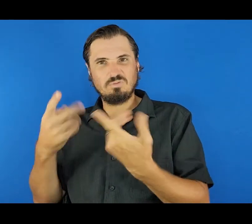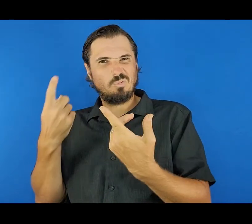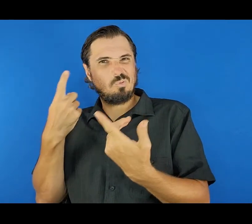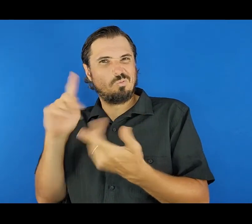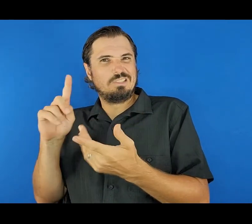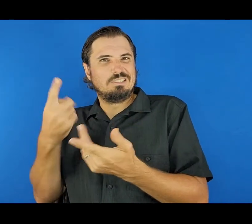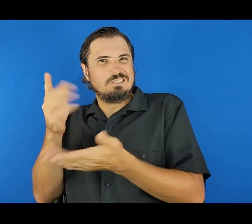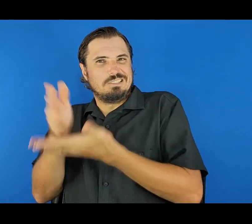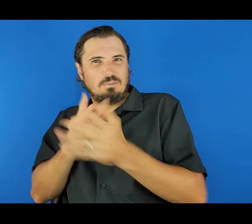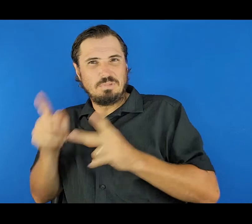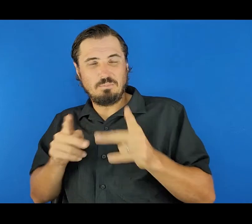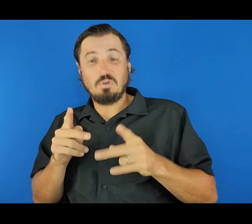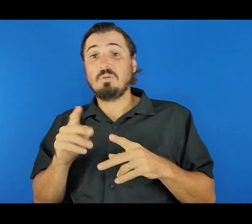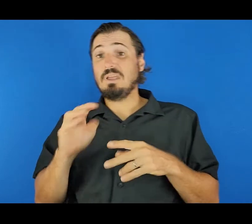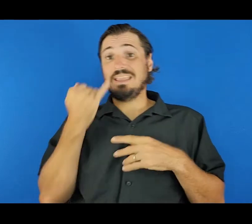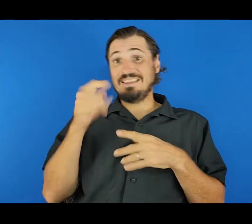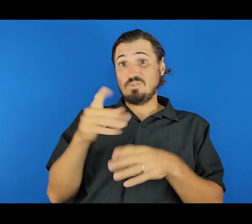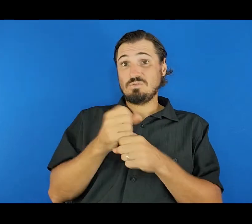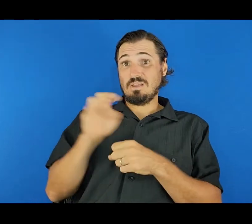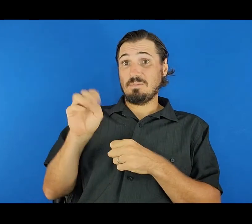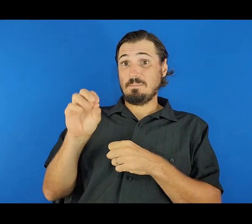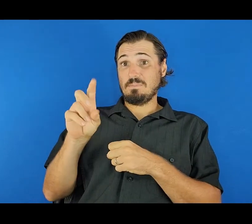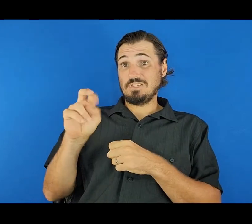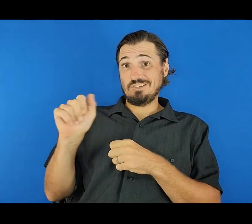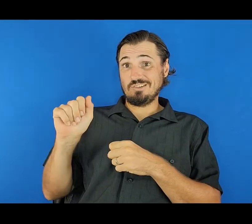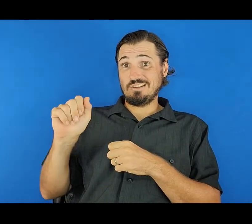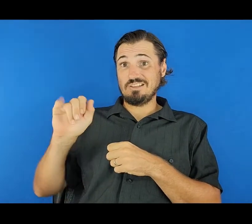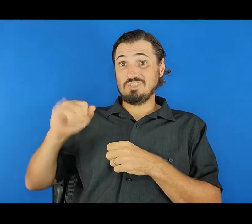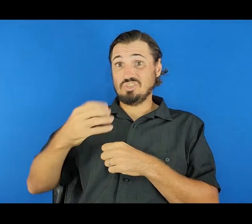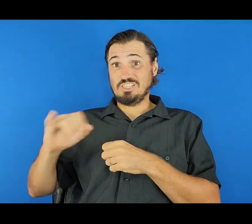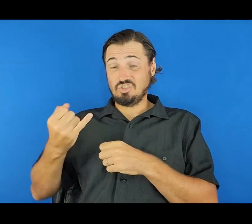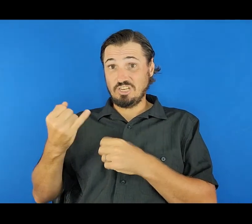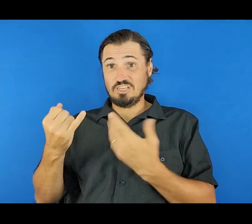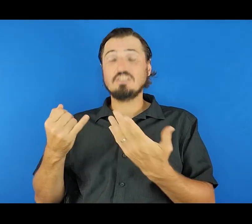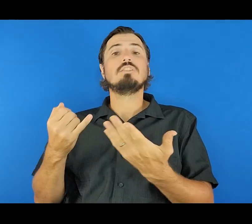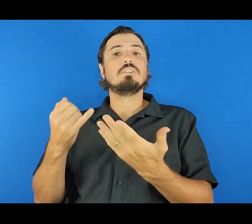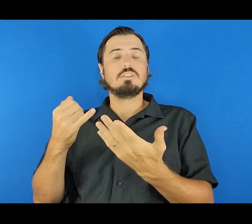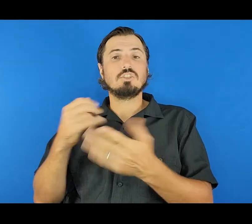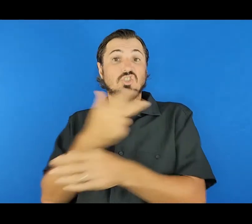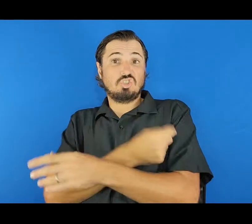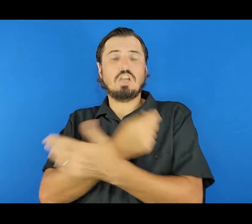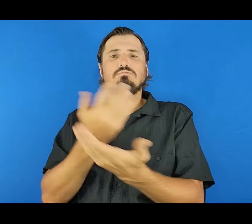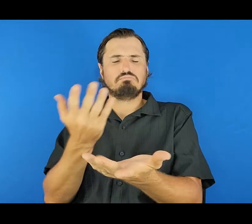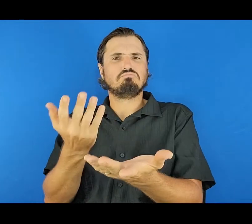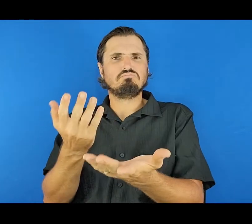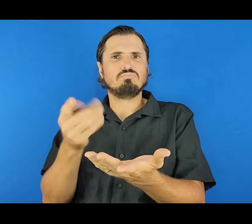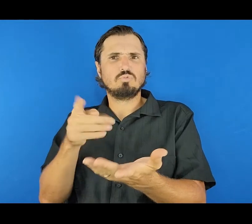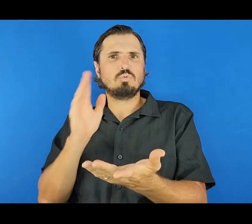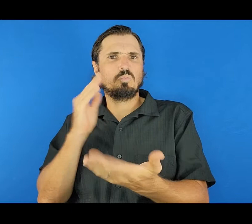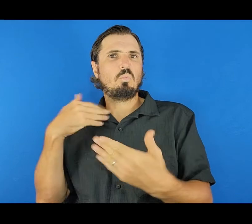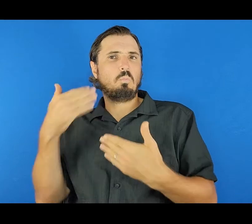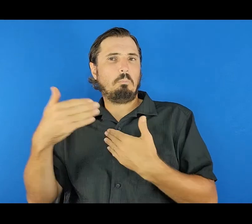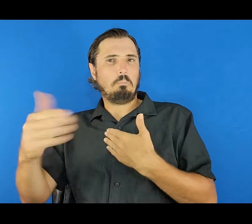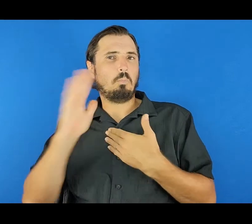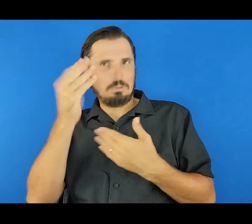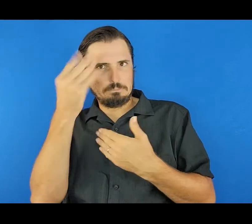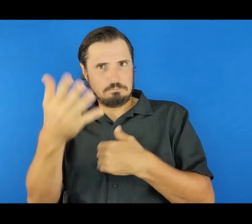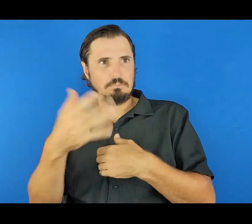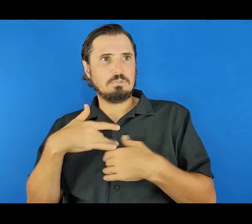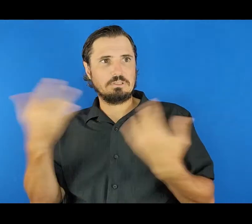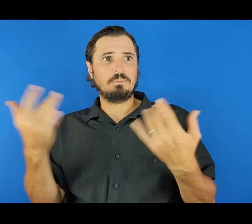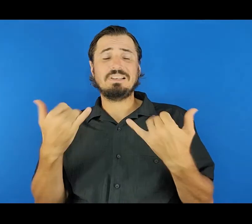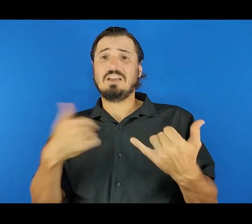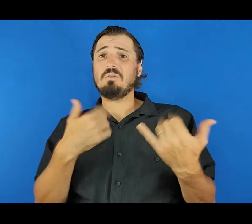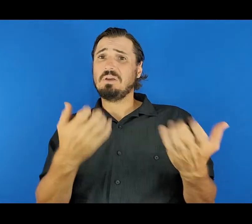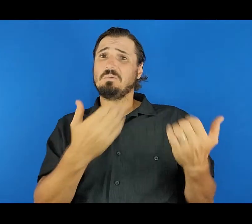for Moderna and Johnson & Johnson are expected in the weeks to come. Finally, I want to say thank you to our newly retired